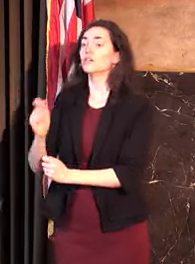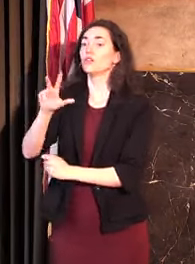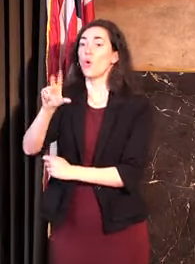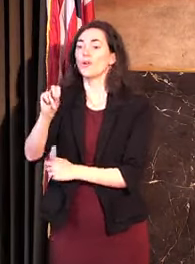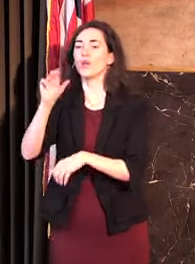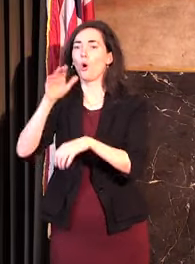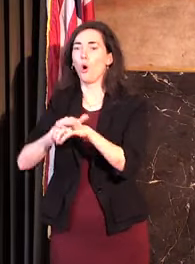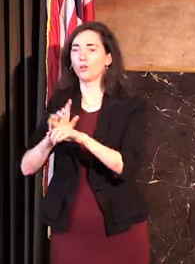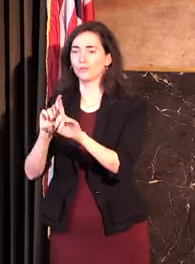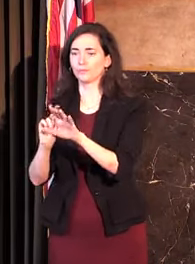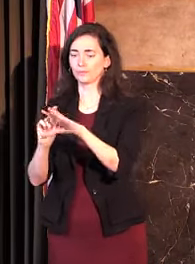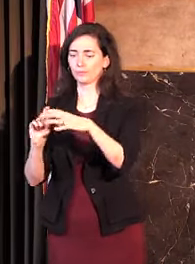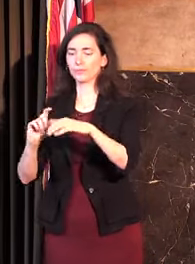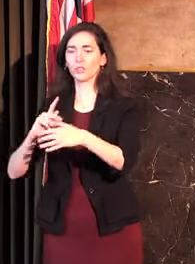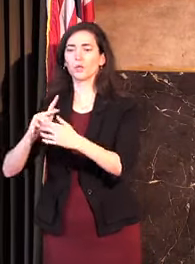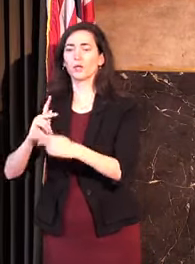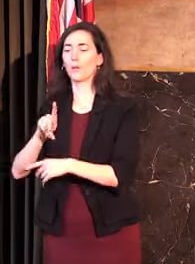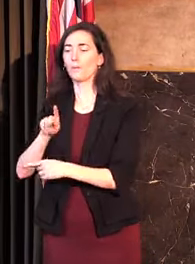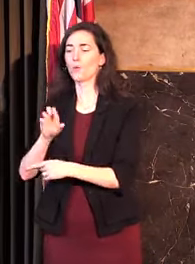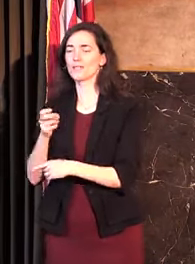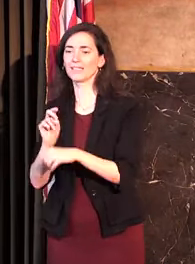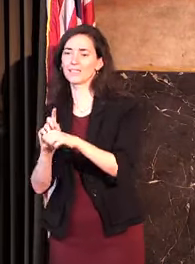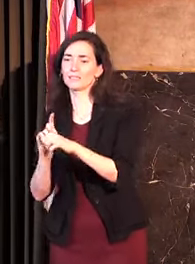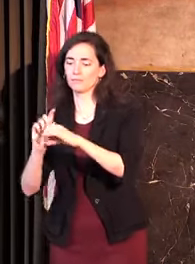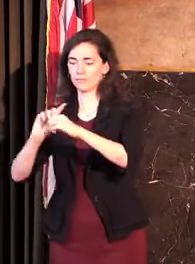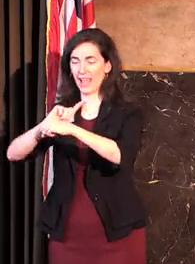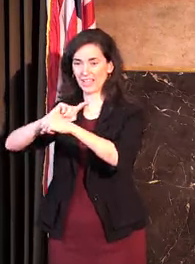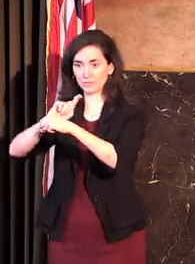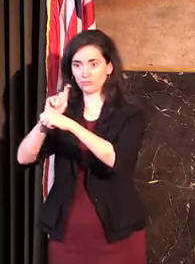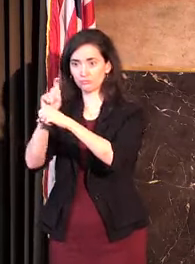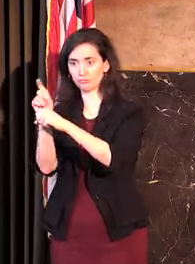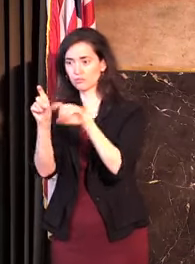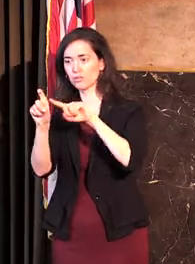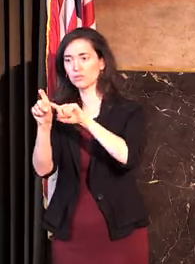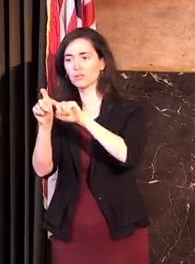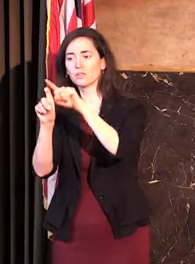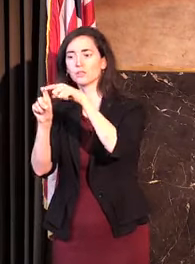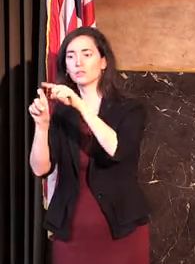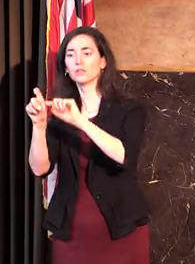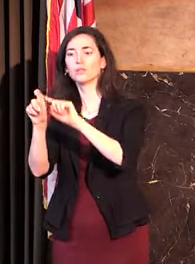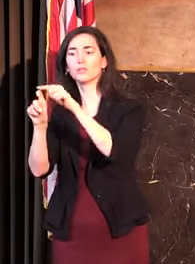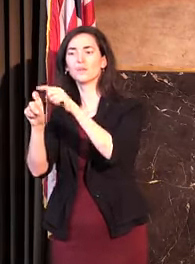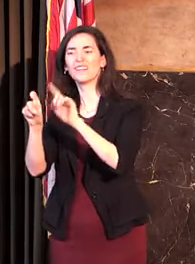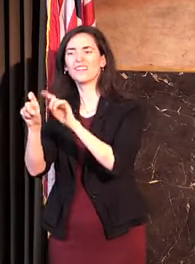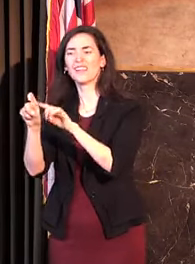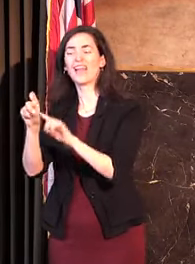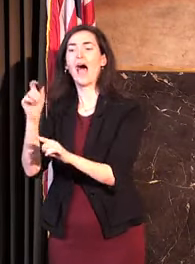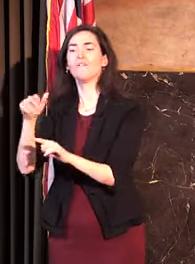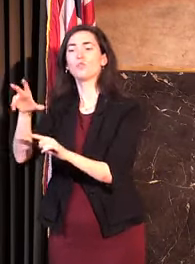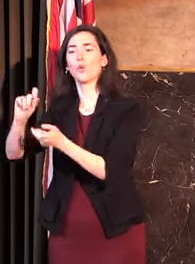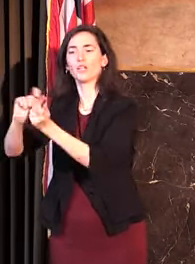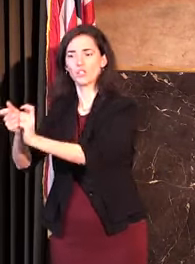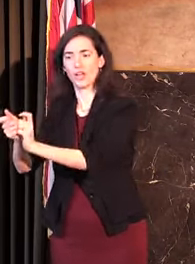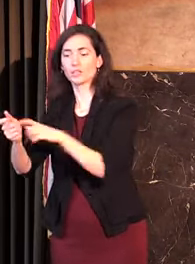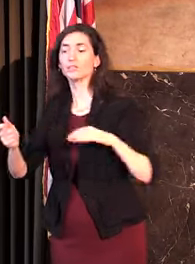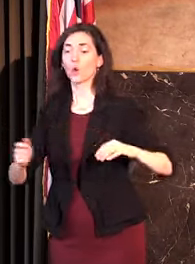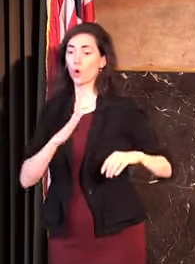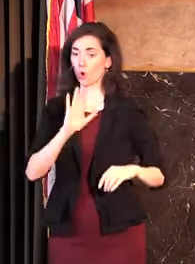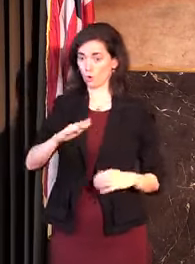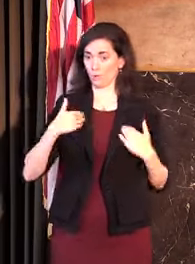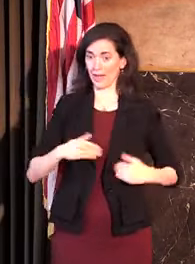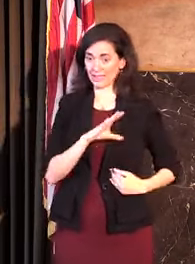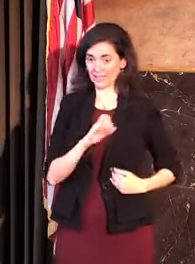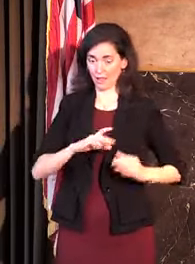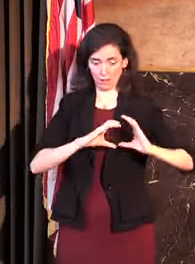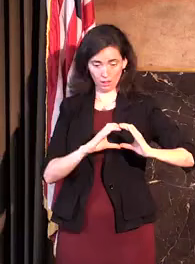COVID virus that allows it to gain entry into the cell. It's a particularly important part. It's a part that's targeted